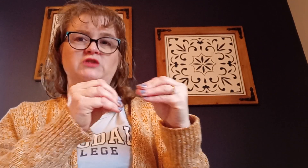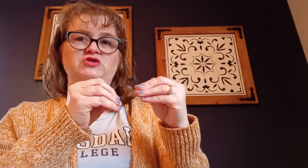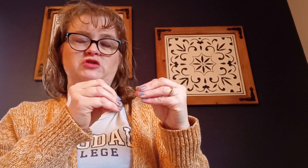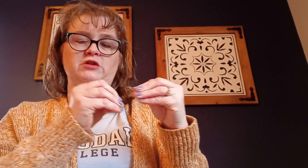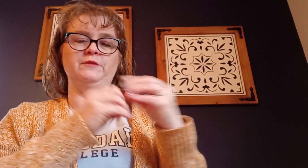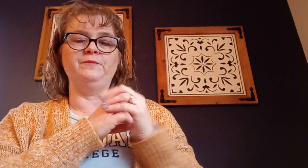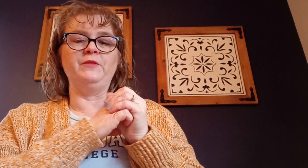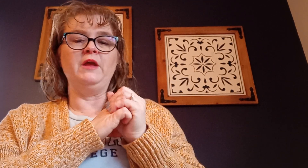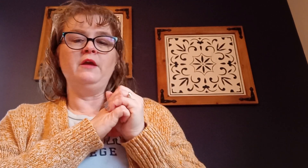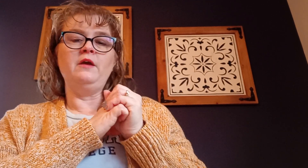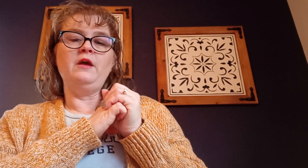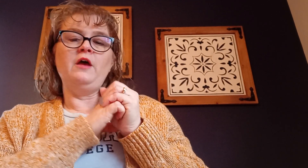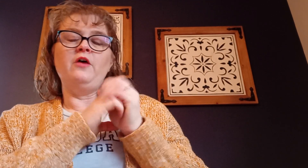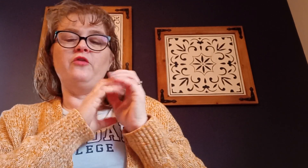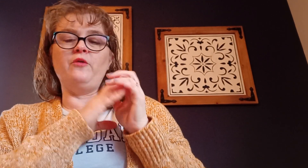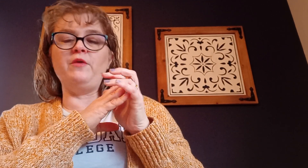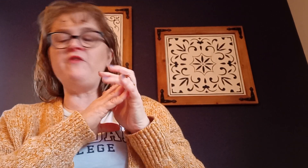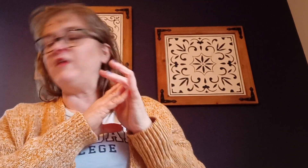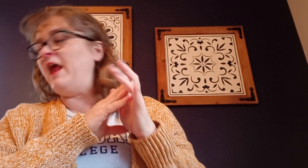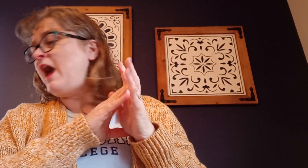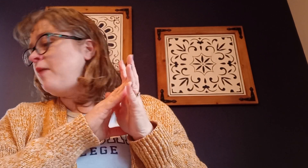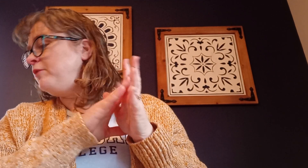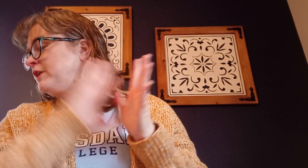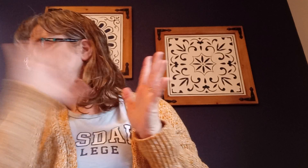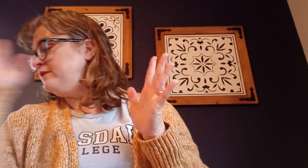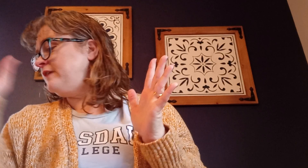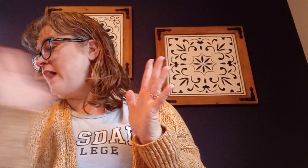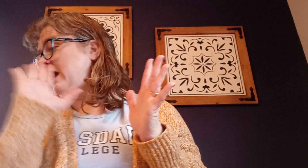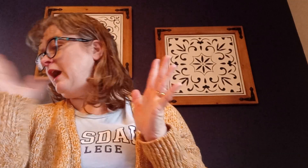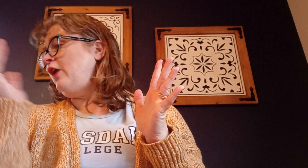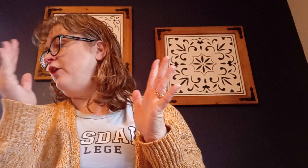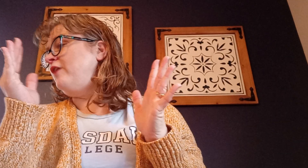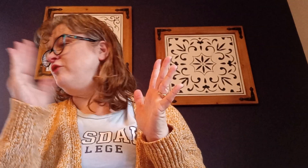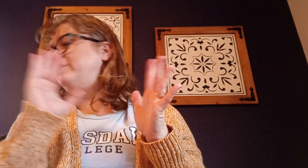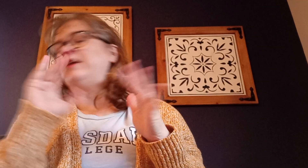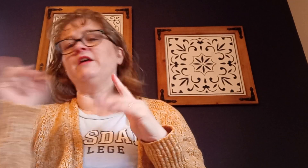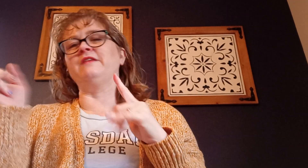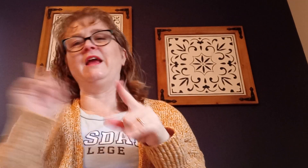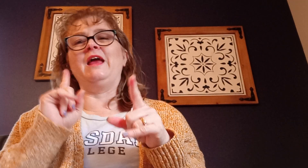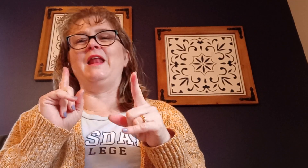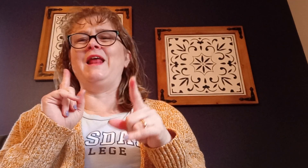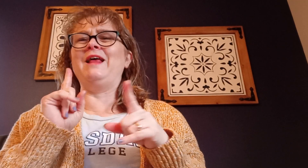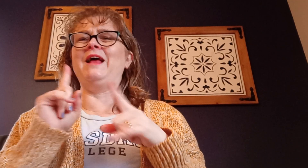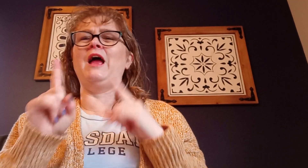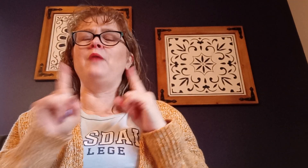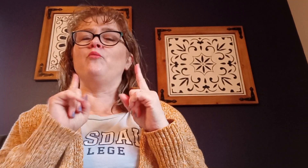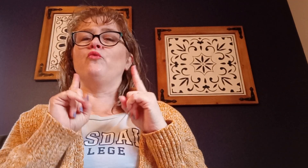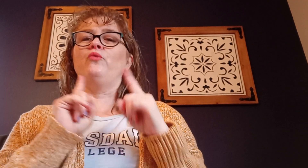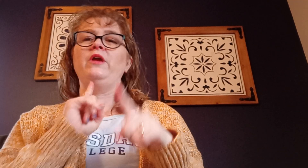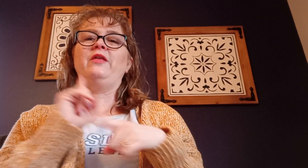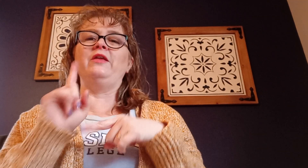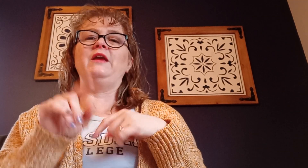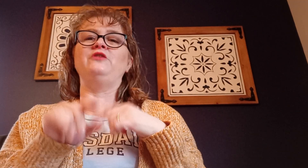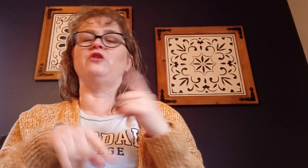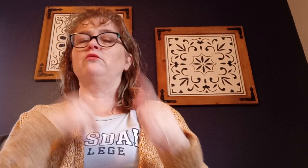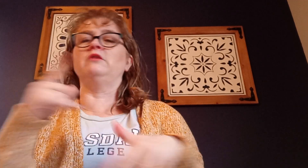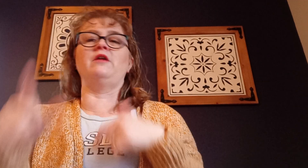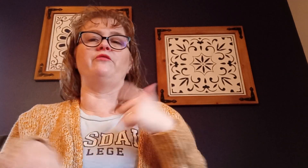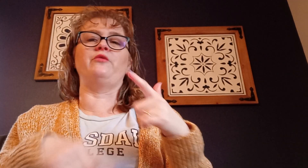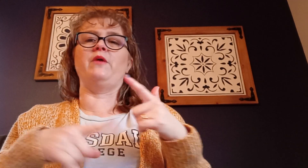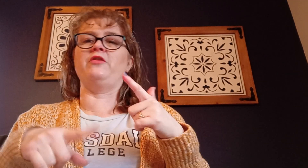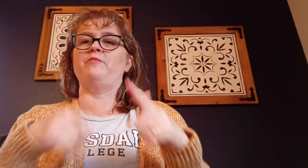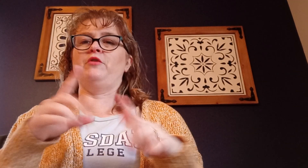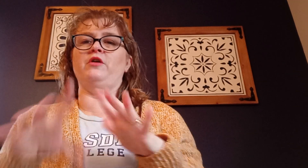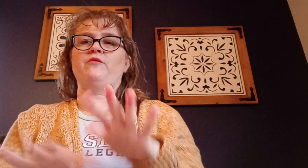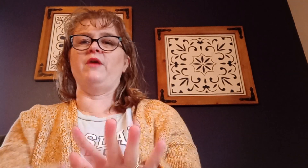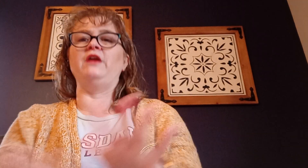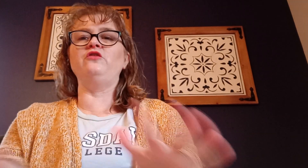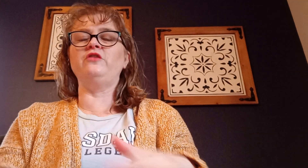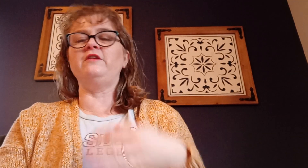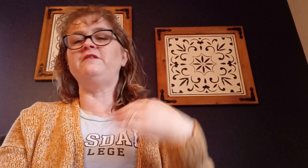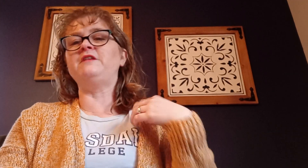structure. The reef inhabitants are everything else. Again, I really don't love the way the book arranged this